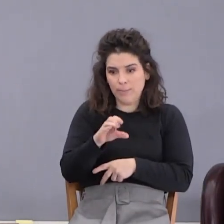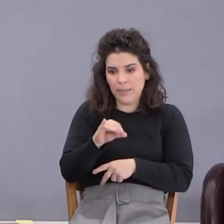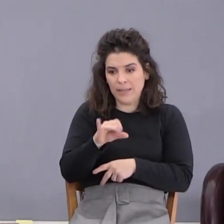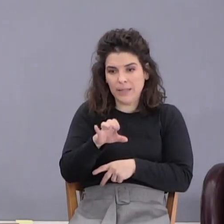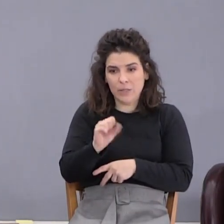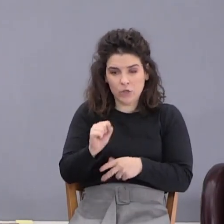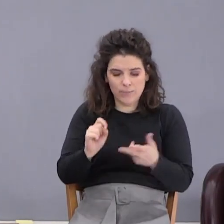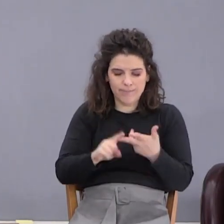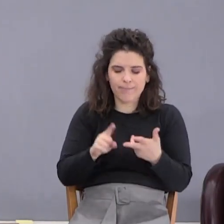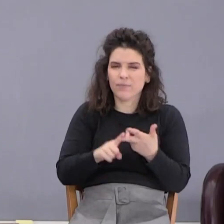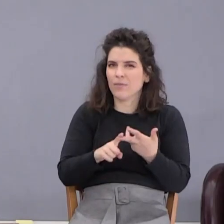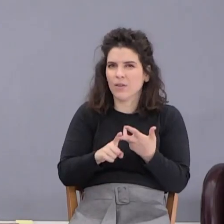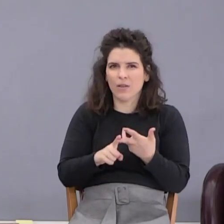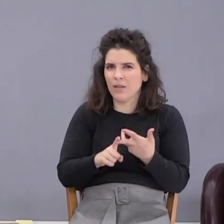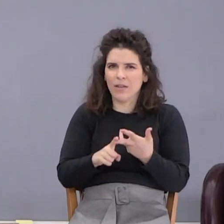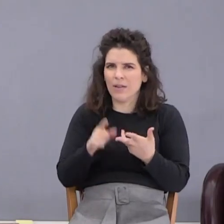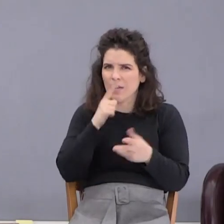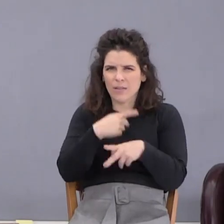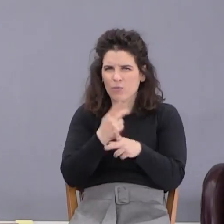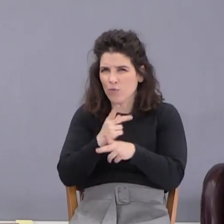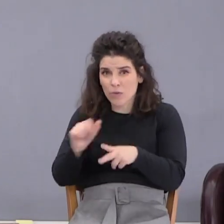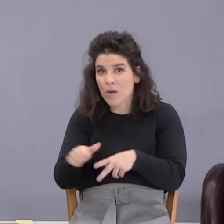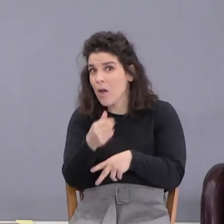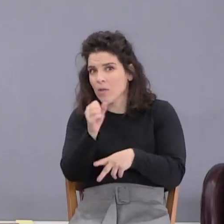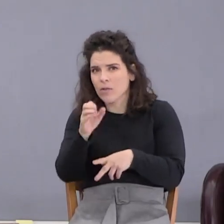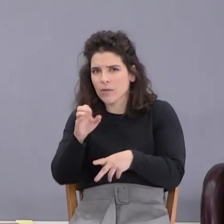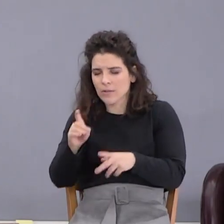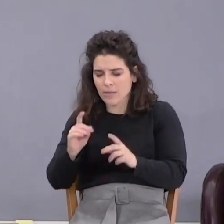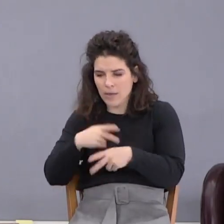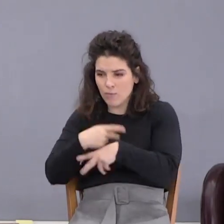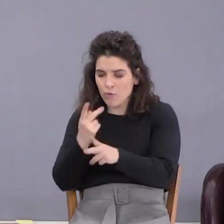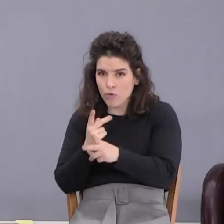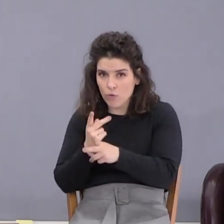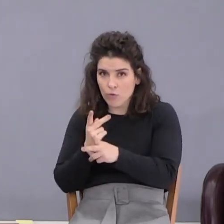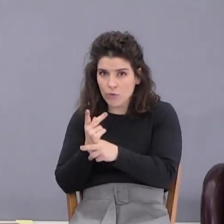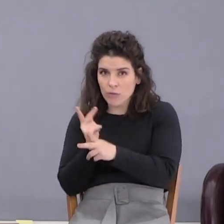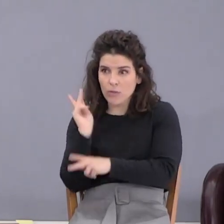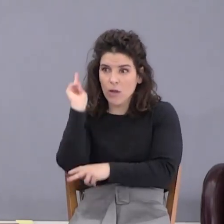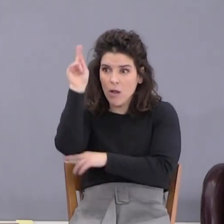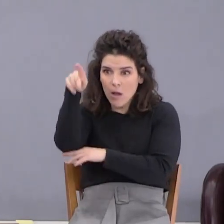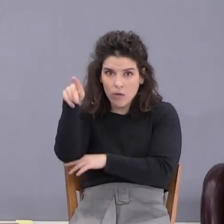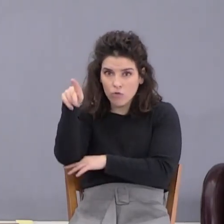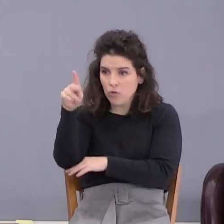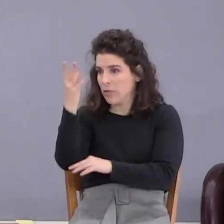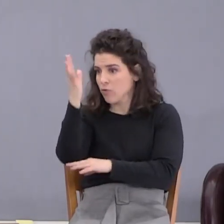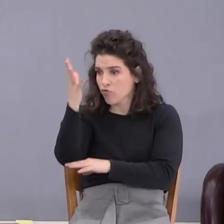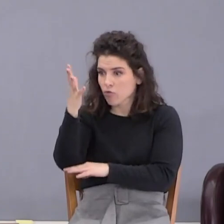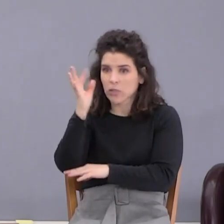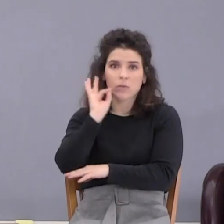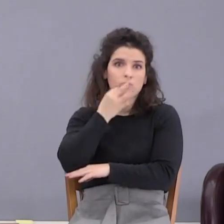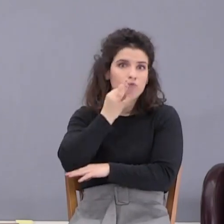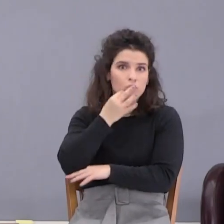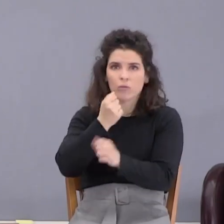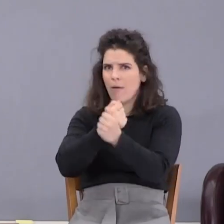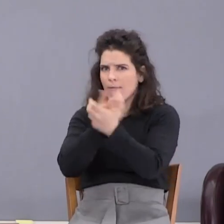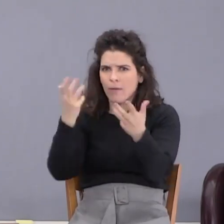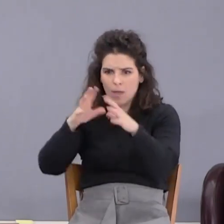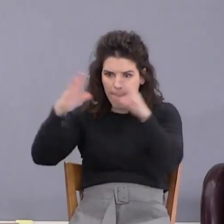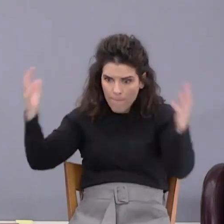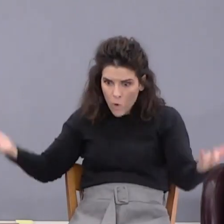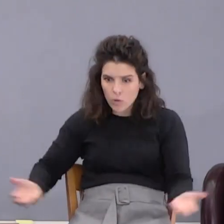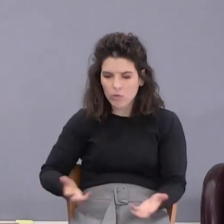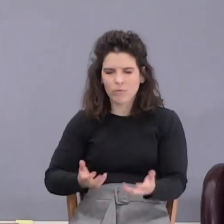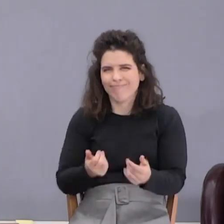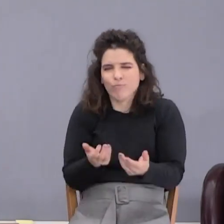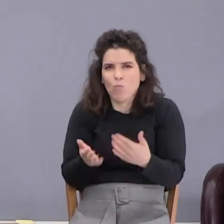Thirdly, it doesn't produce another seed. It produces a multiplicity of fruit. Now, with all